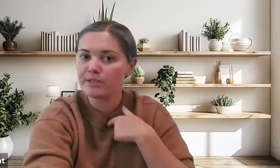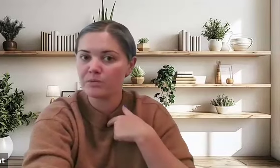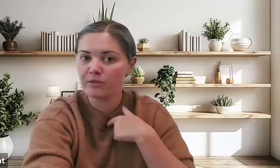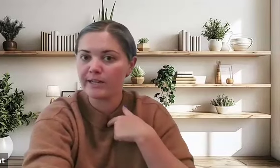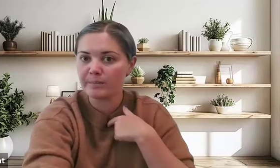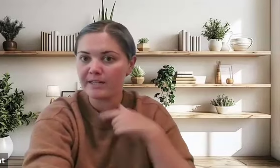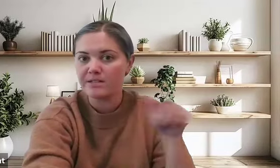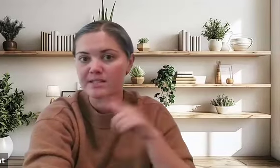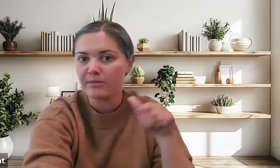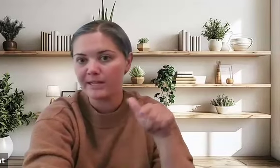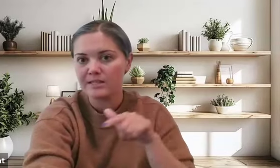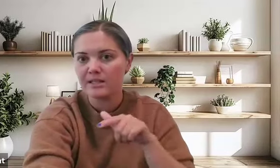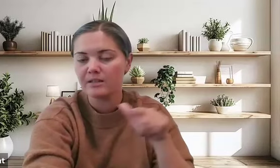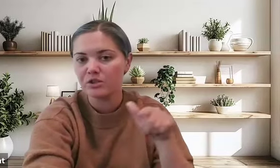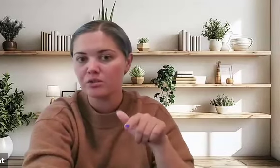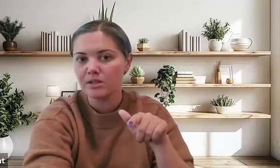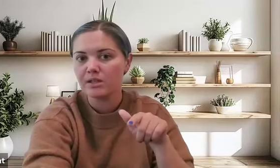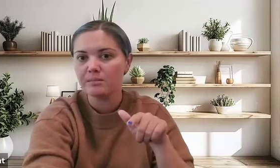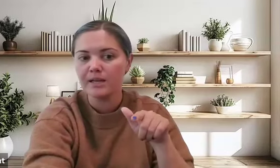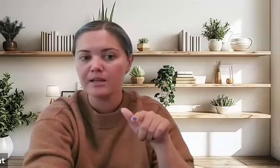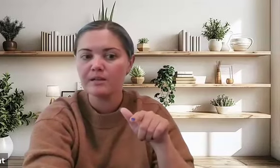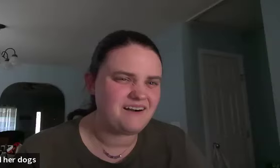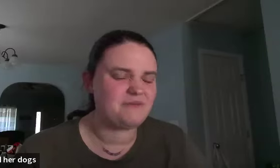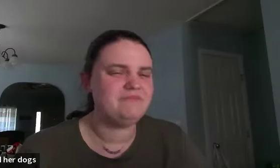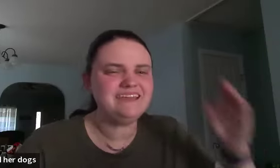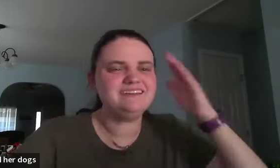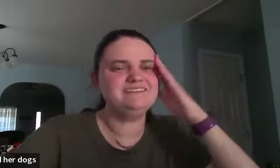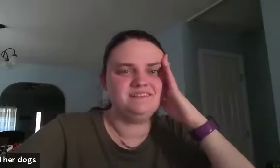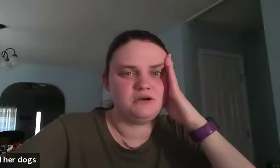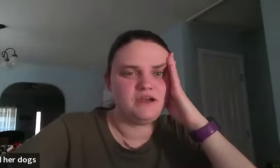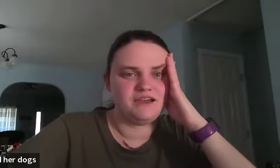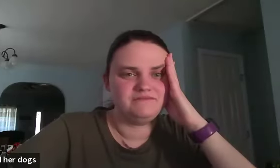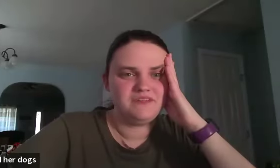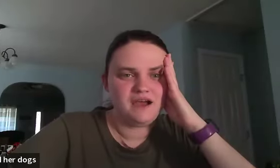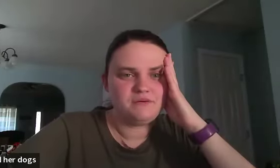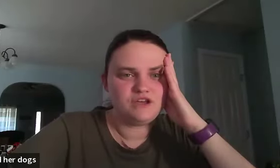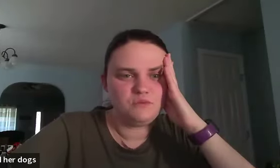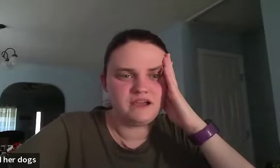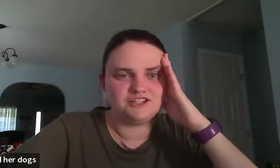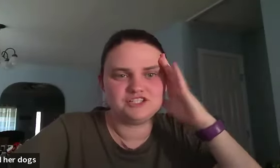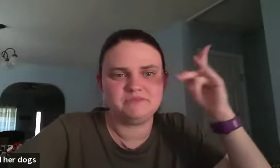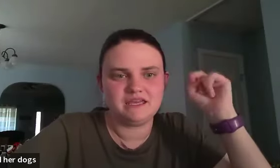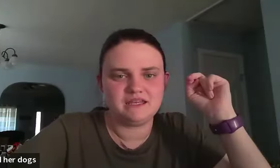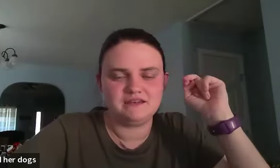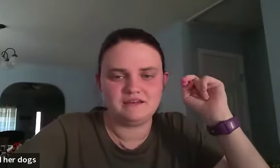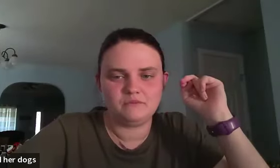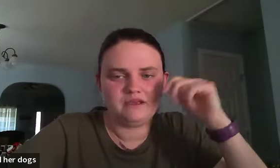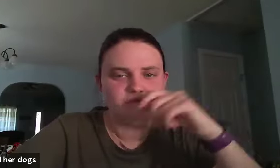It doesn't work for anybody else's. Everybody has to individually pin. Oh man. Okay. I was hoping I could just pin. We've